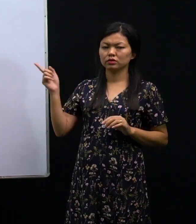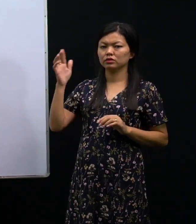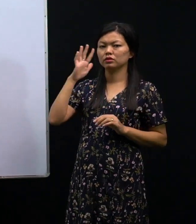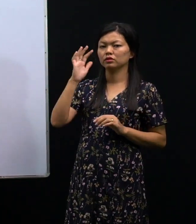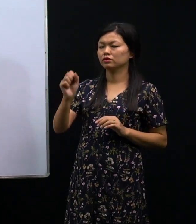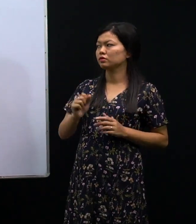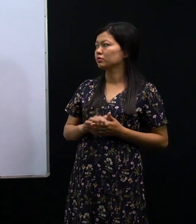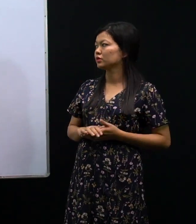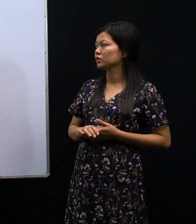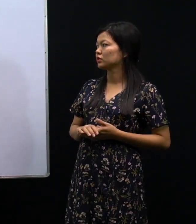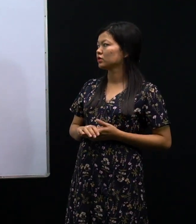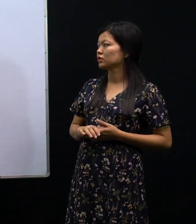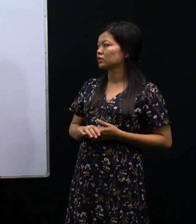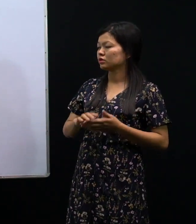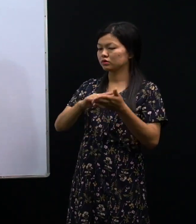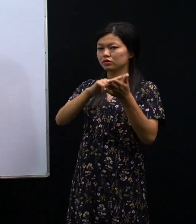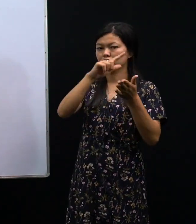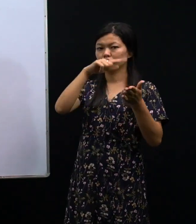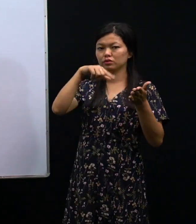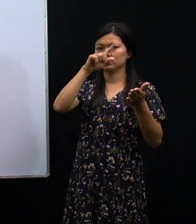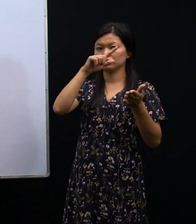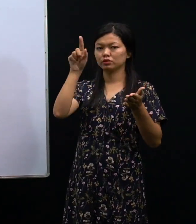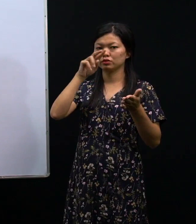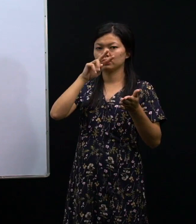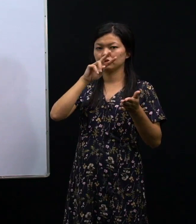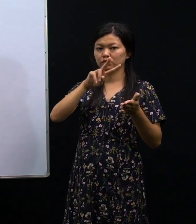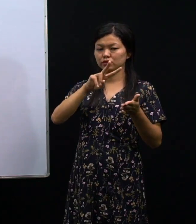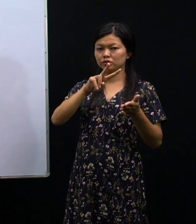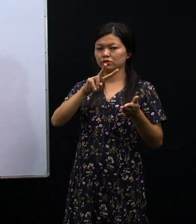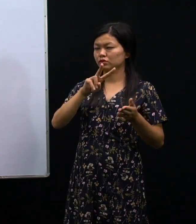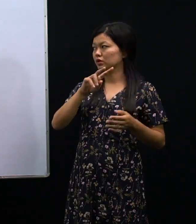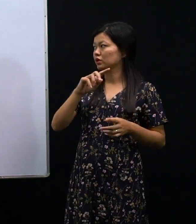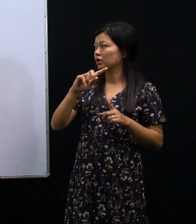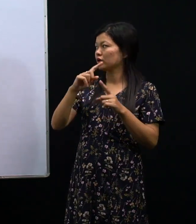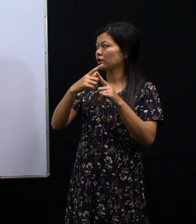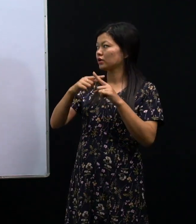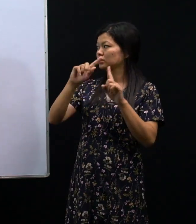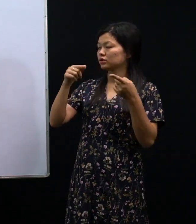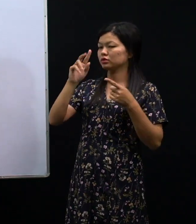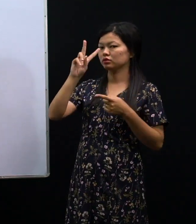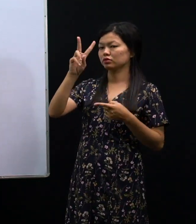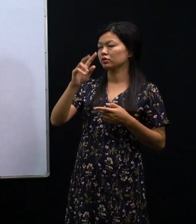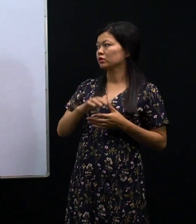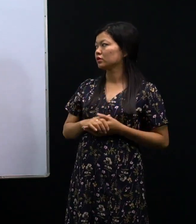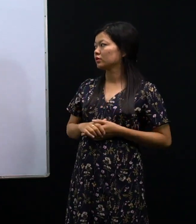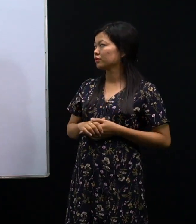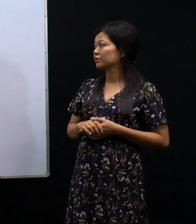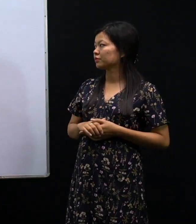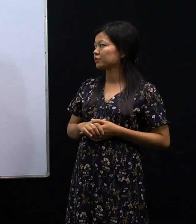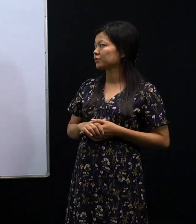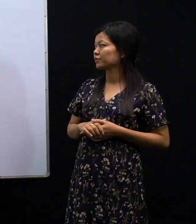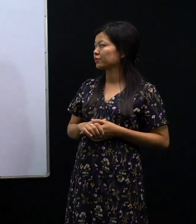root 2 and x whole square. So it is root 2 x square. Clear? Then